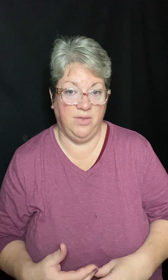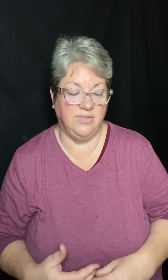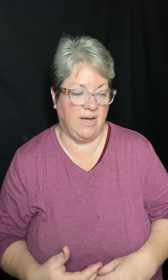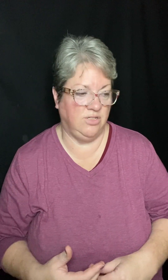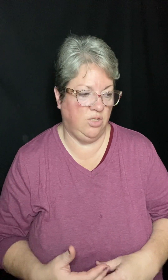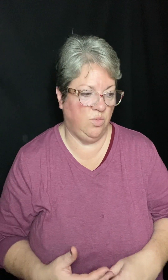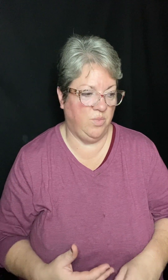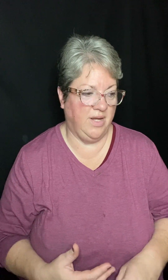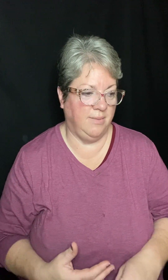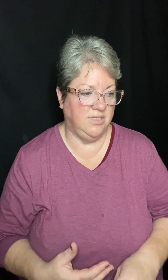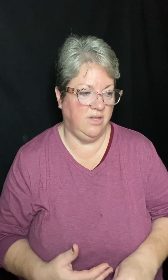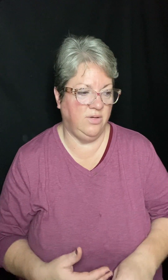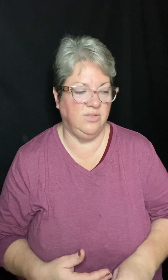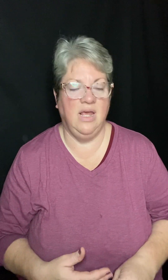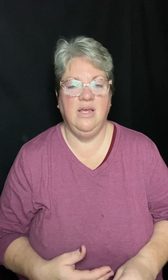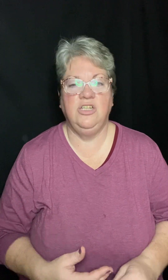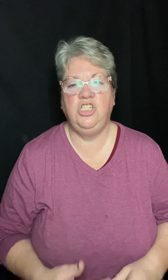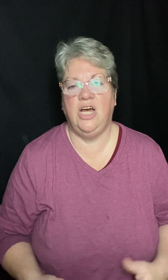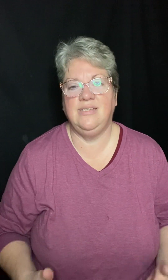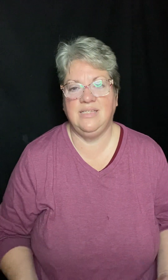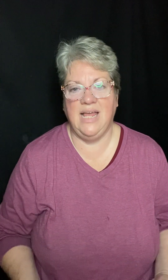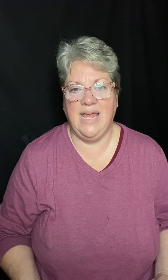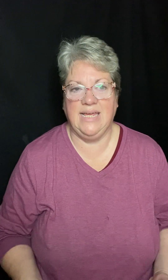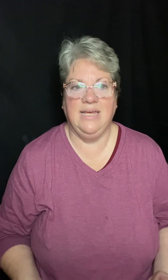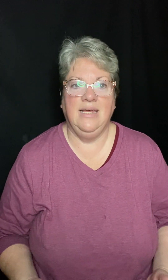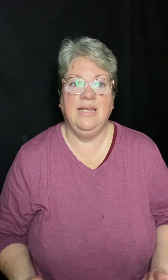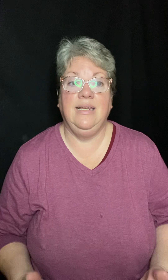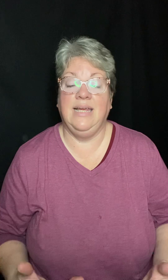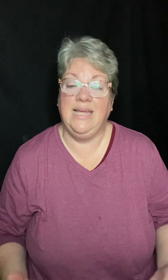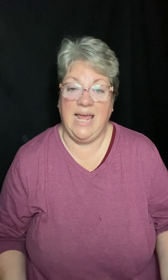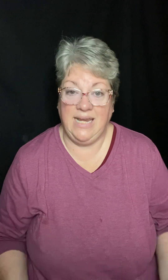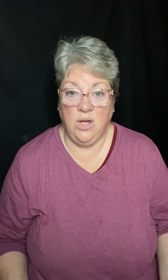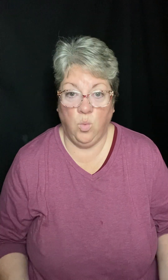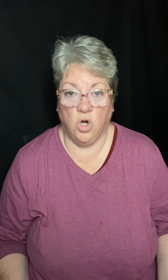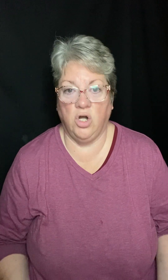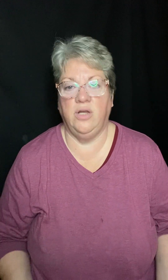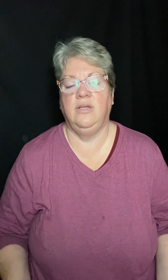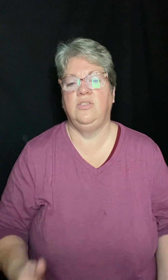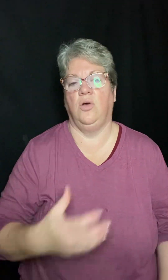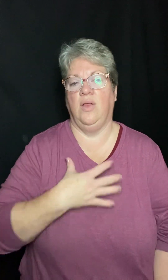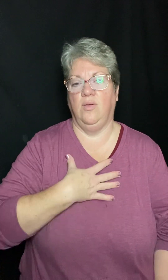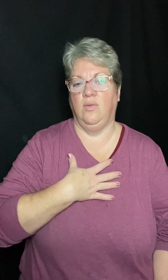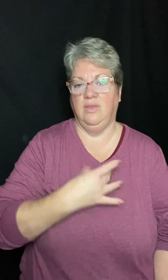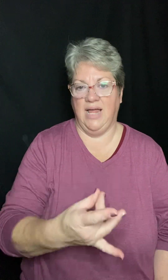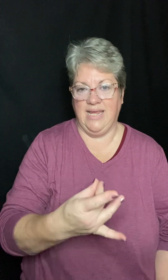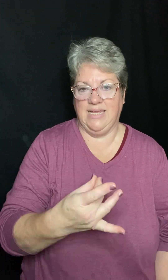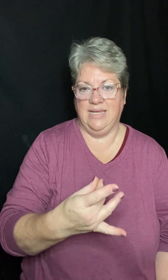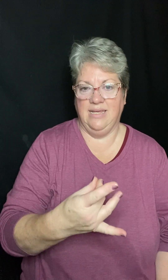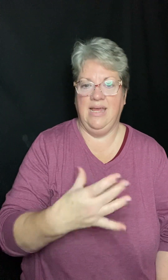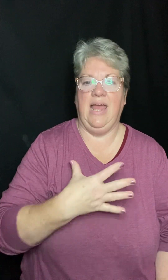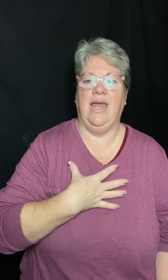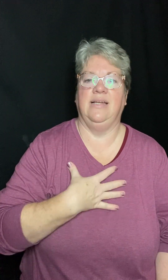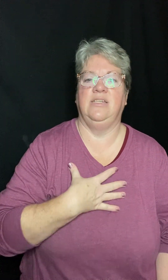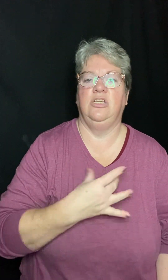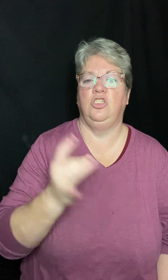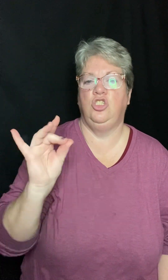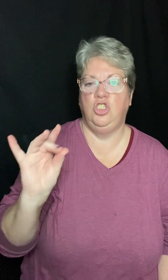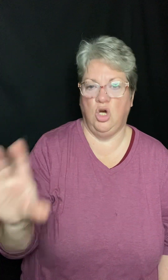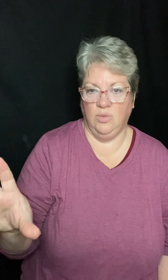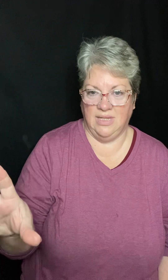out to you when we come to those. Just like negating a word, so like and don't